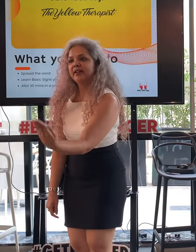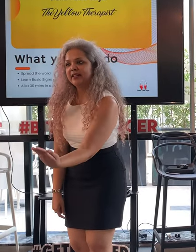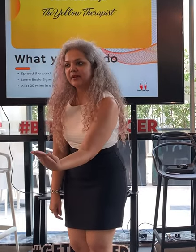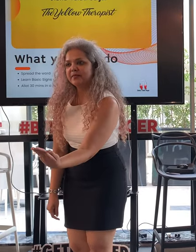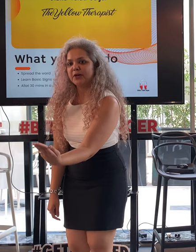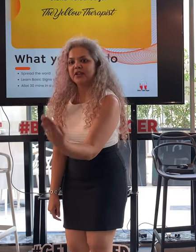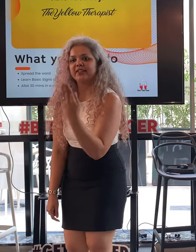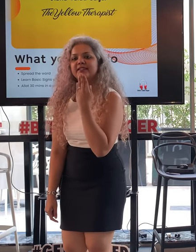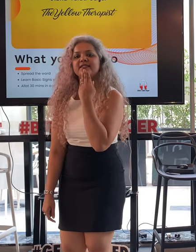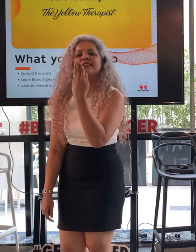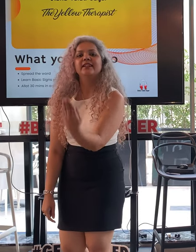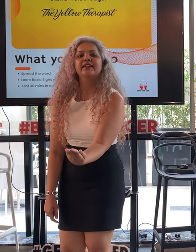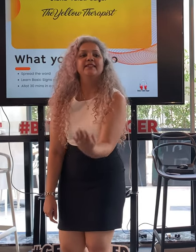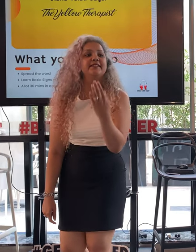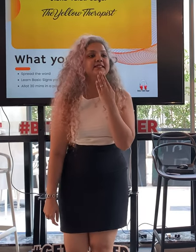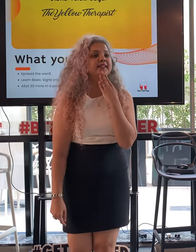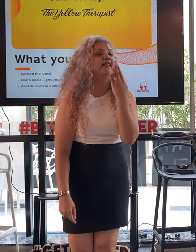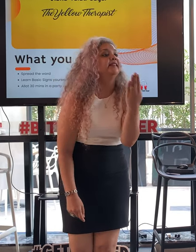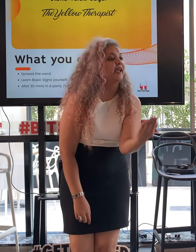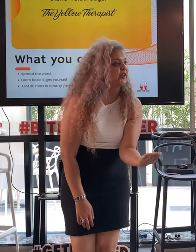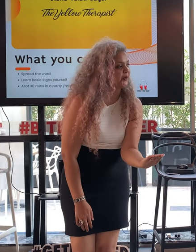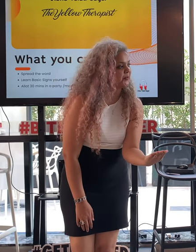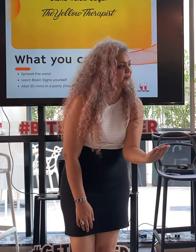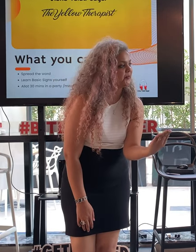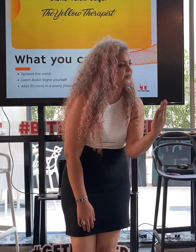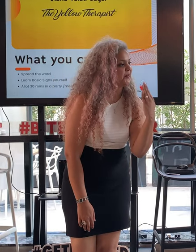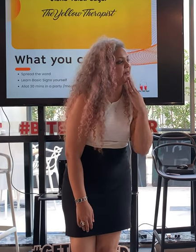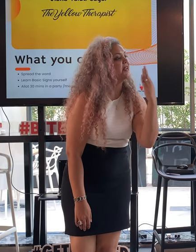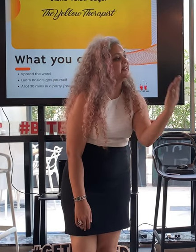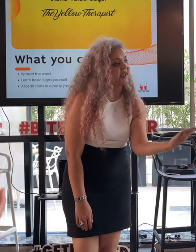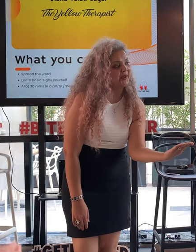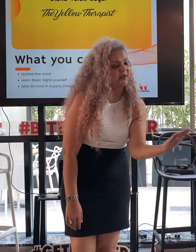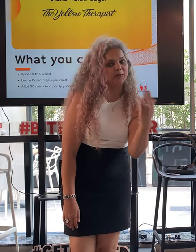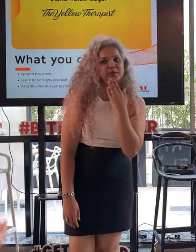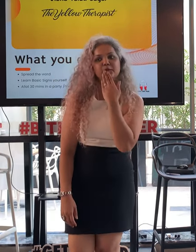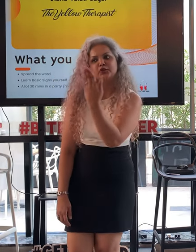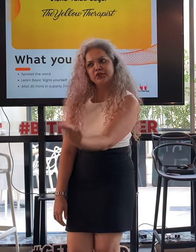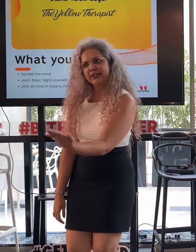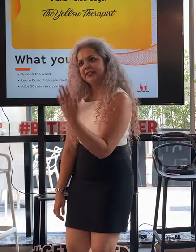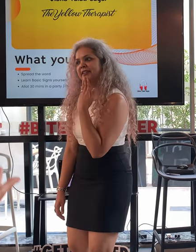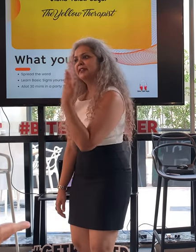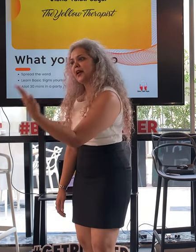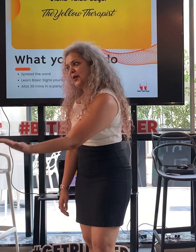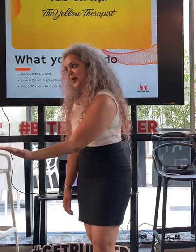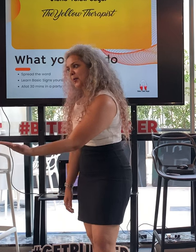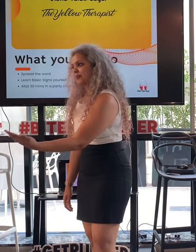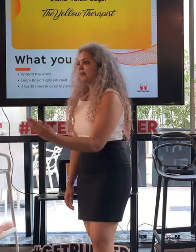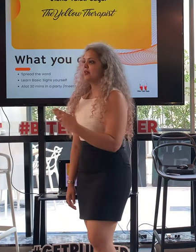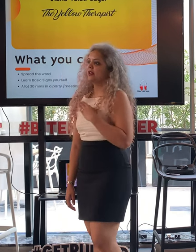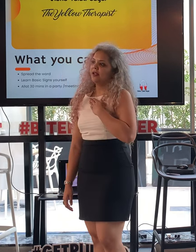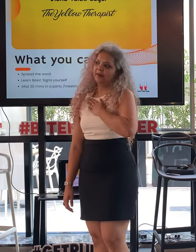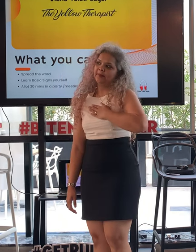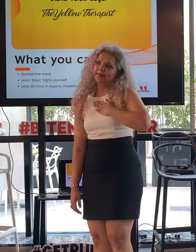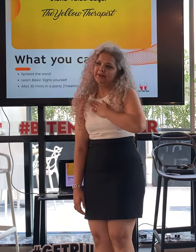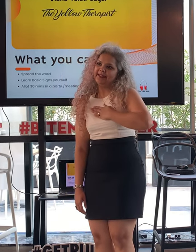Comes down like this. This is. Thank you. Thank you. Thank Sukrat. Thank you. Please.